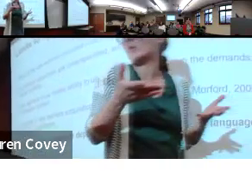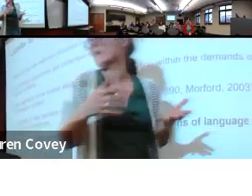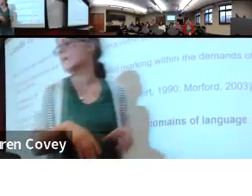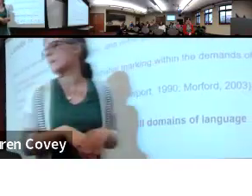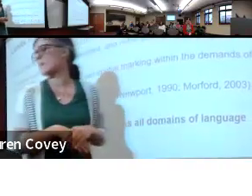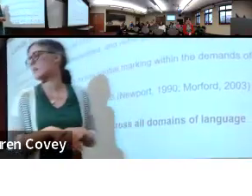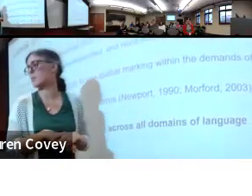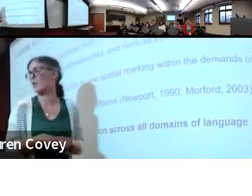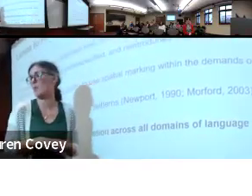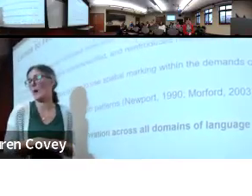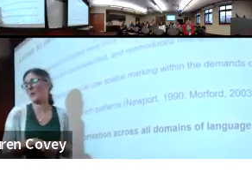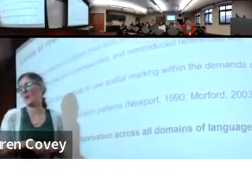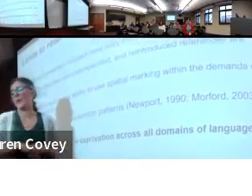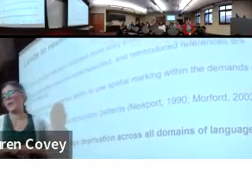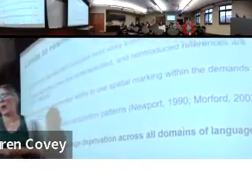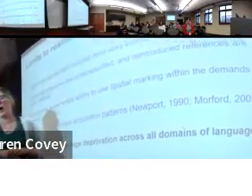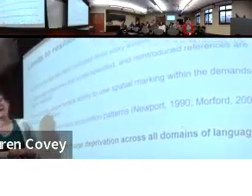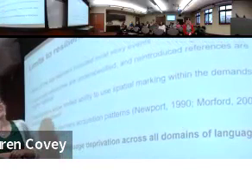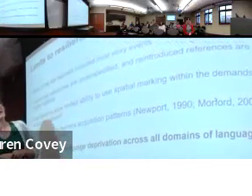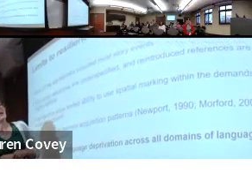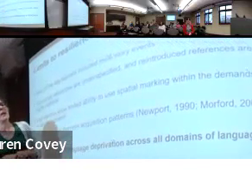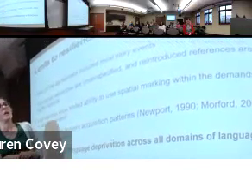to work with that makes them perform quite well.